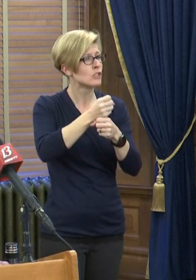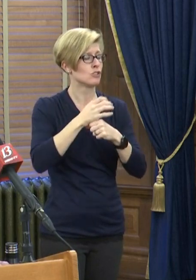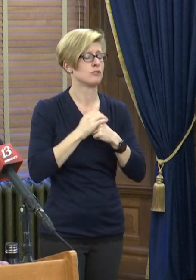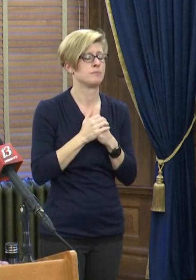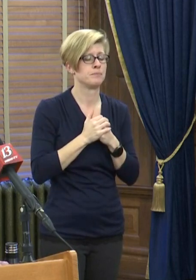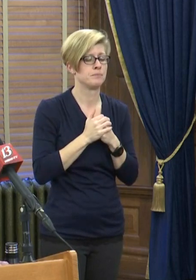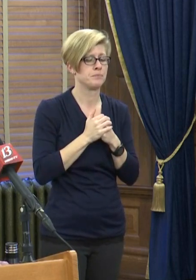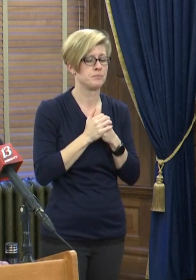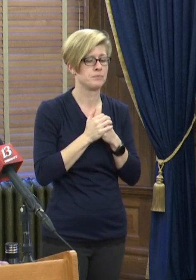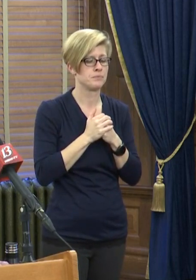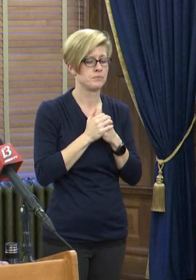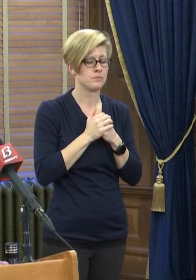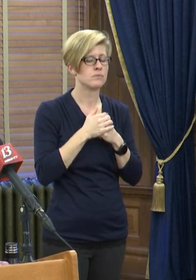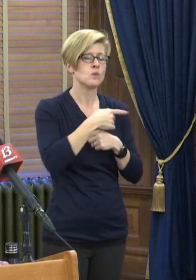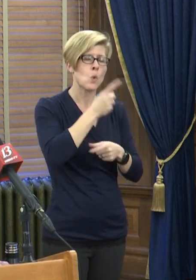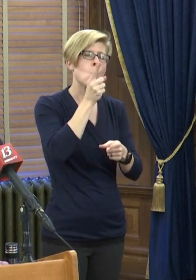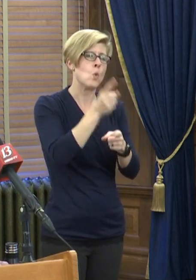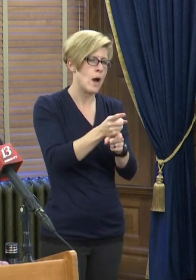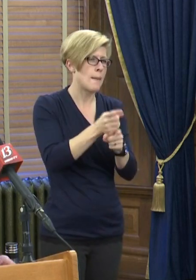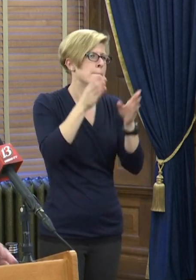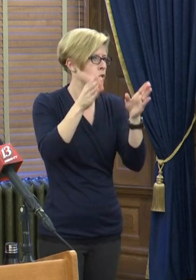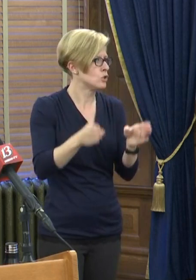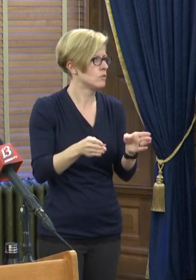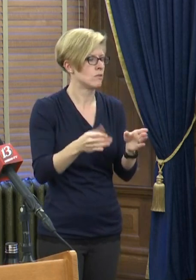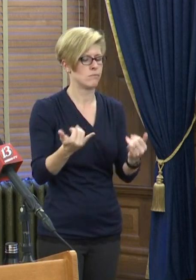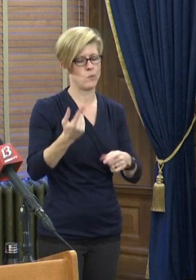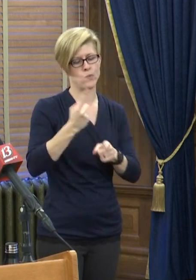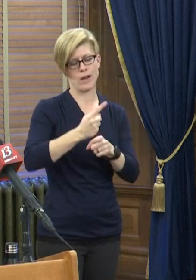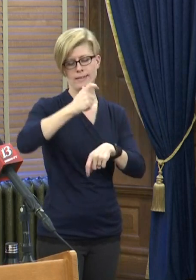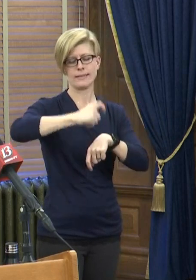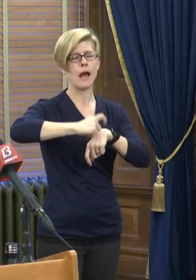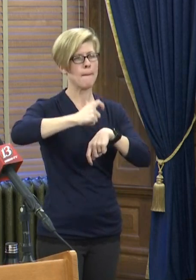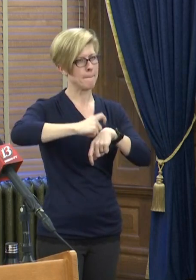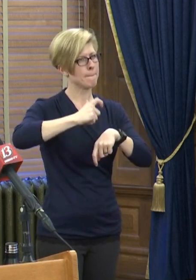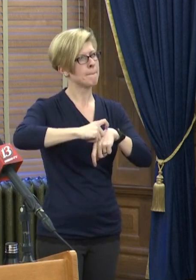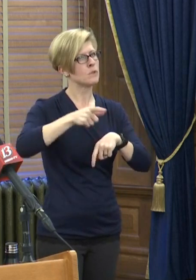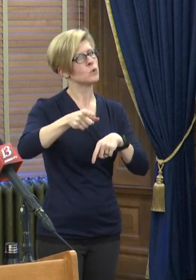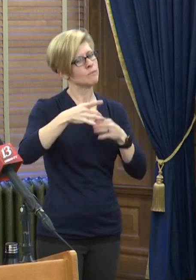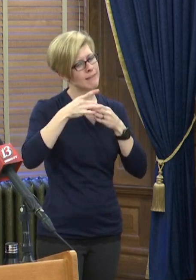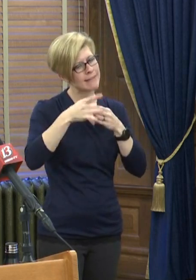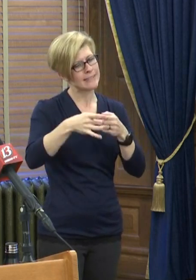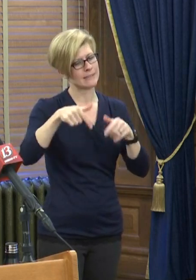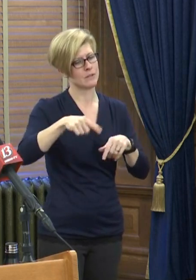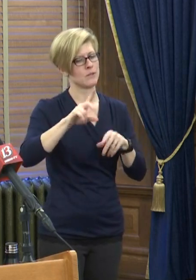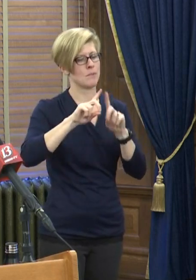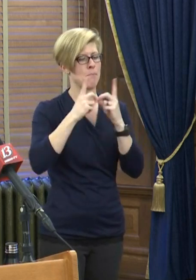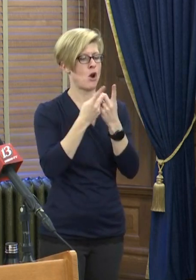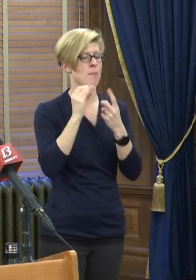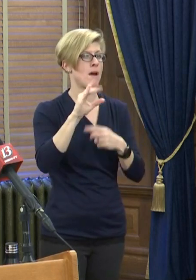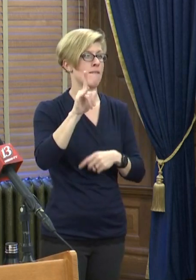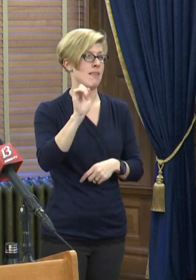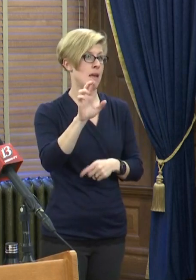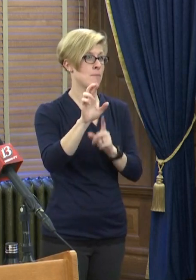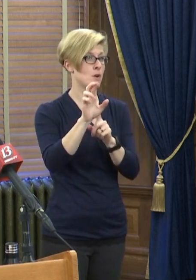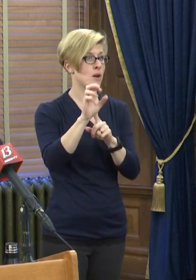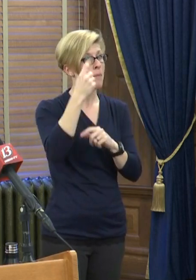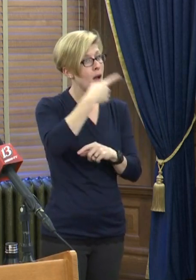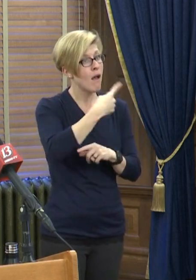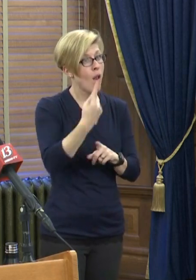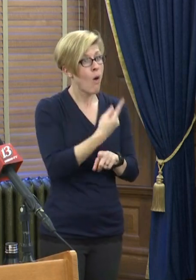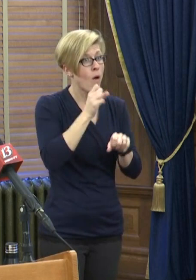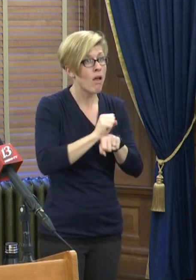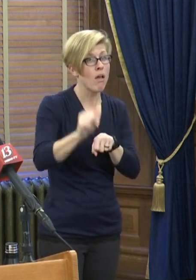innovation. She is the right person at the right time to lead the Department of Labor. But she can't do it